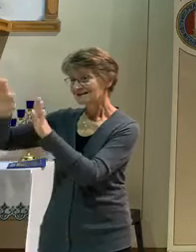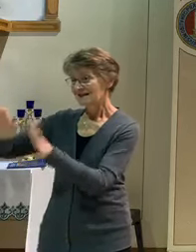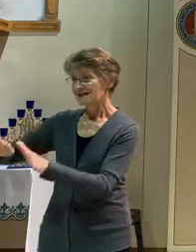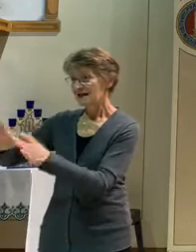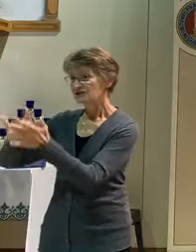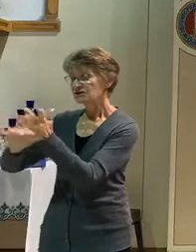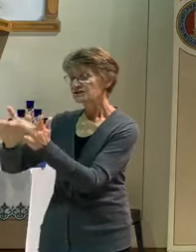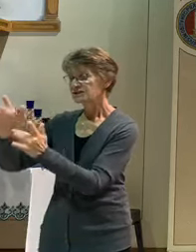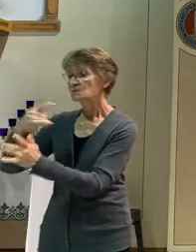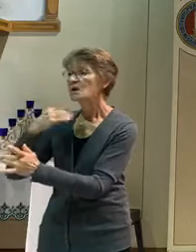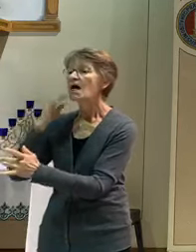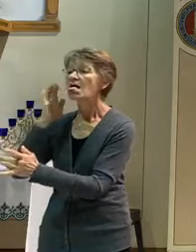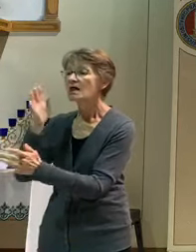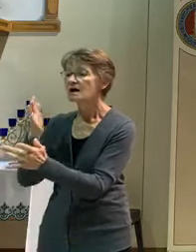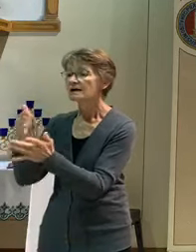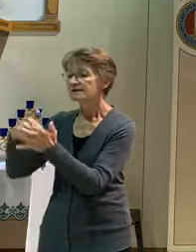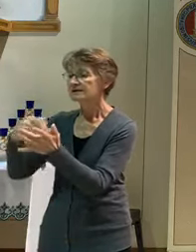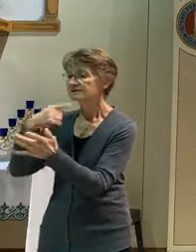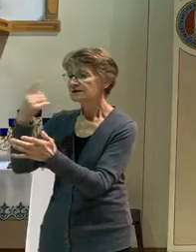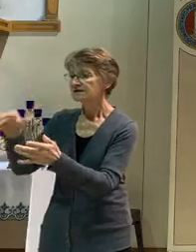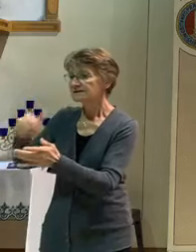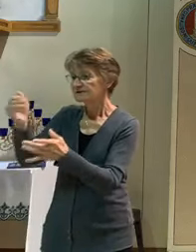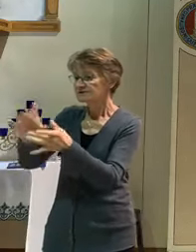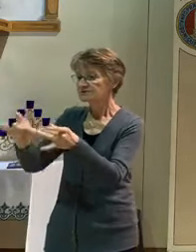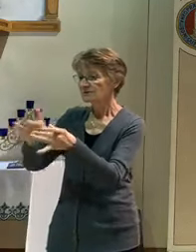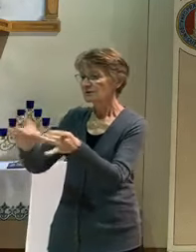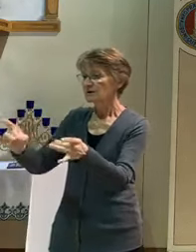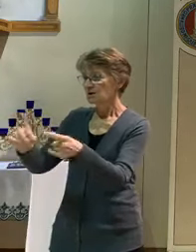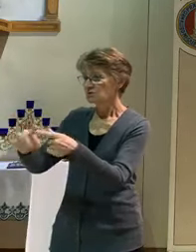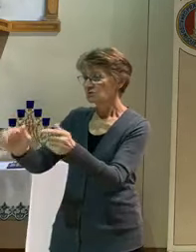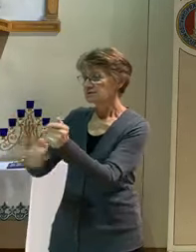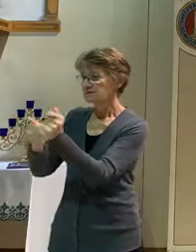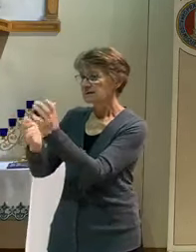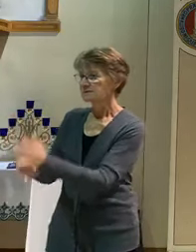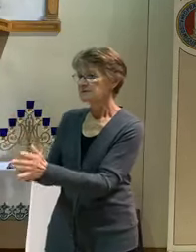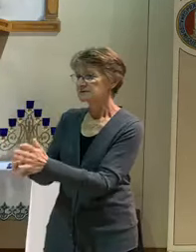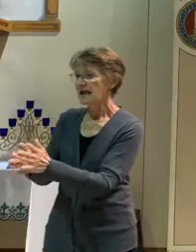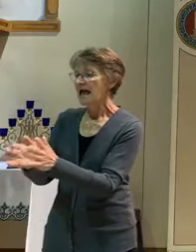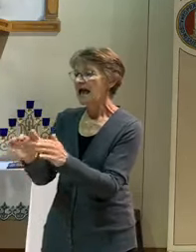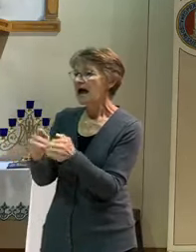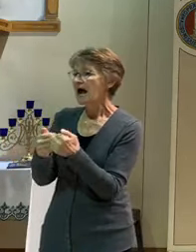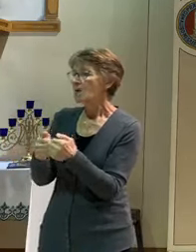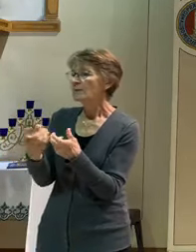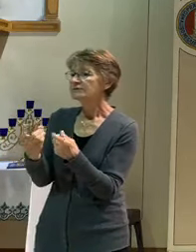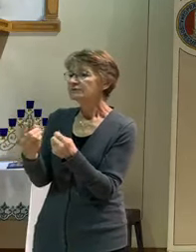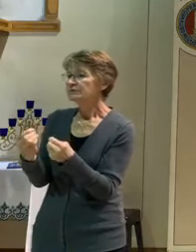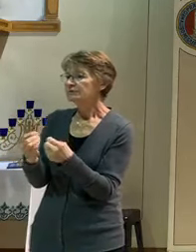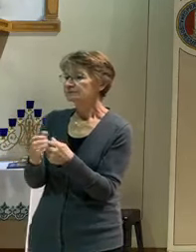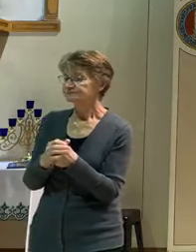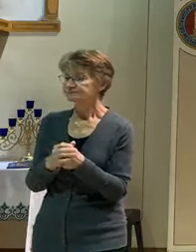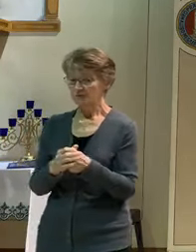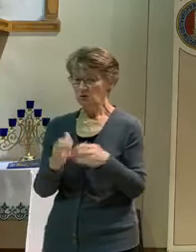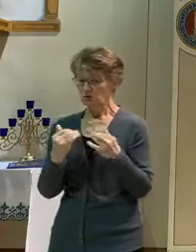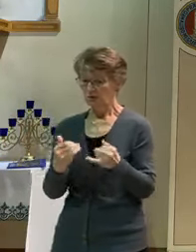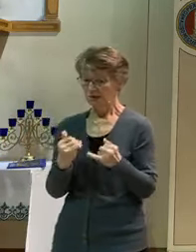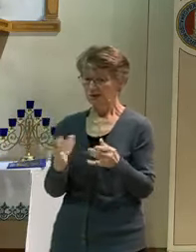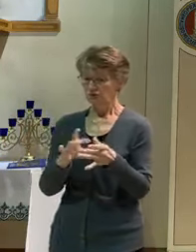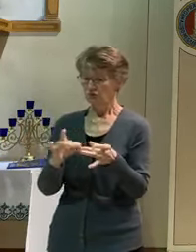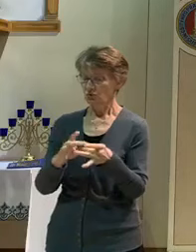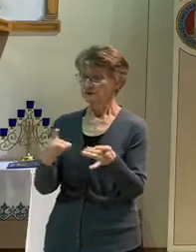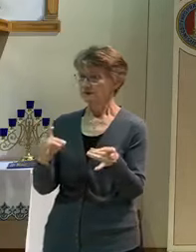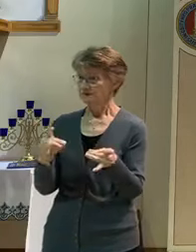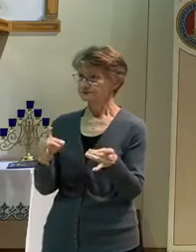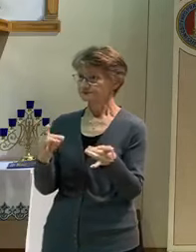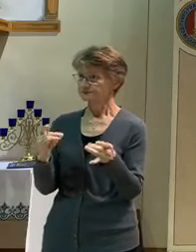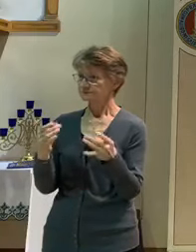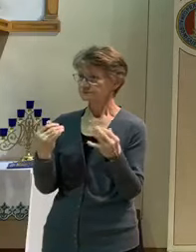4th sermon, and he talks to us about how we are to respond when we have been given the great grace of salvation, because